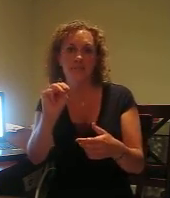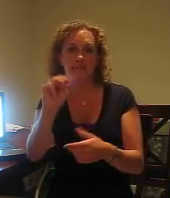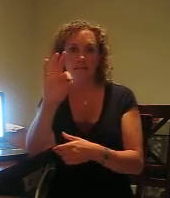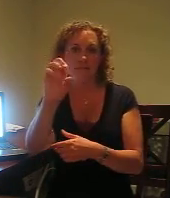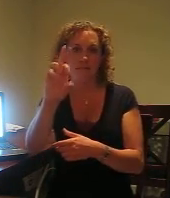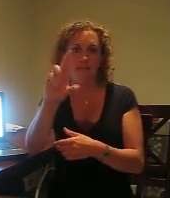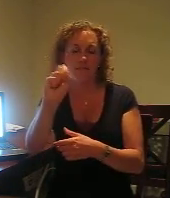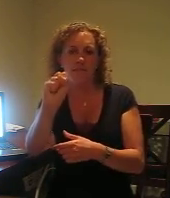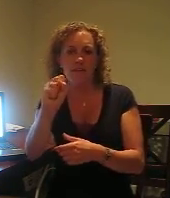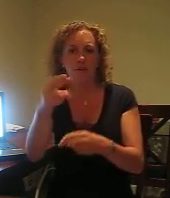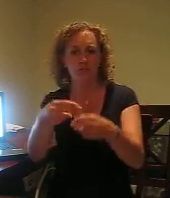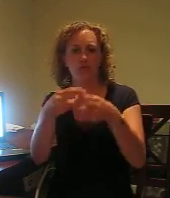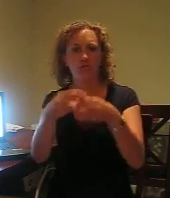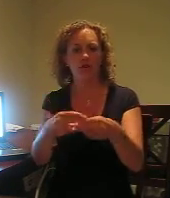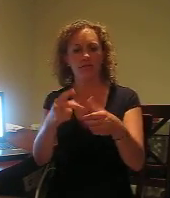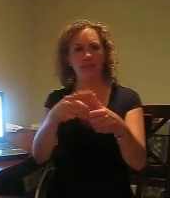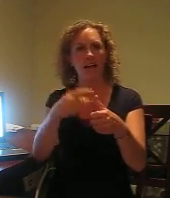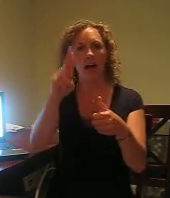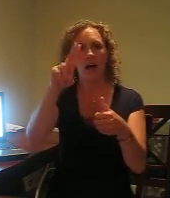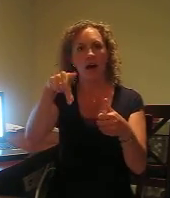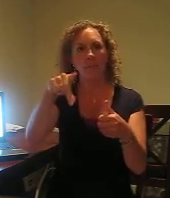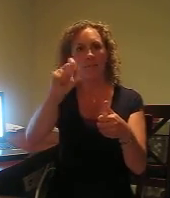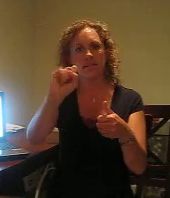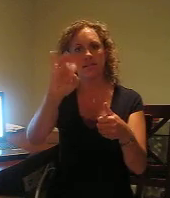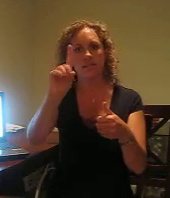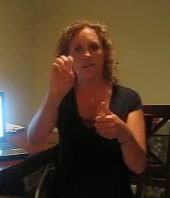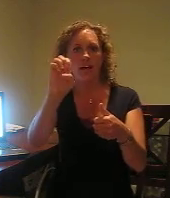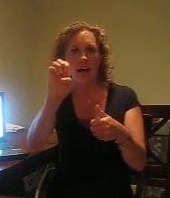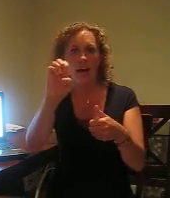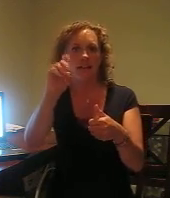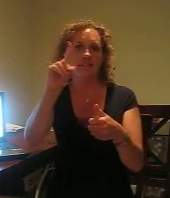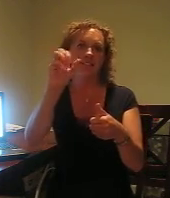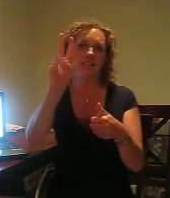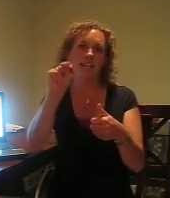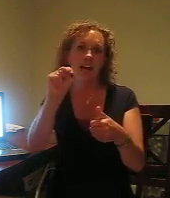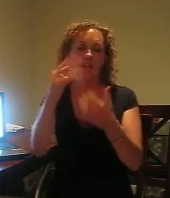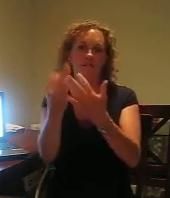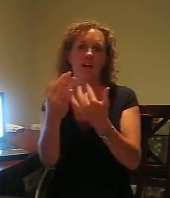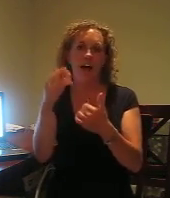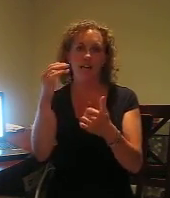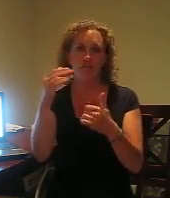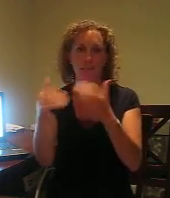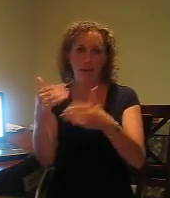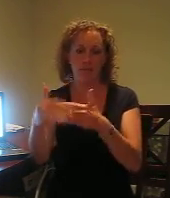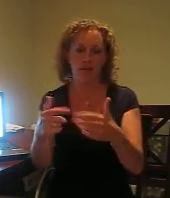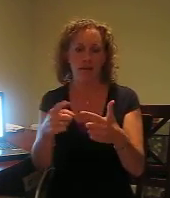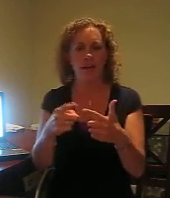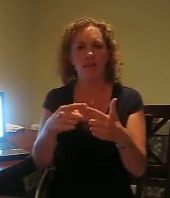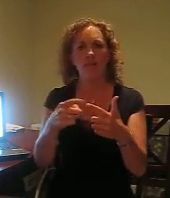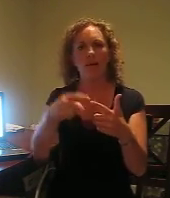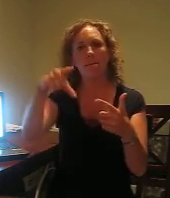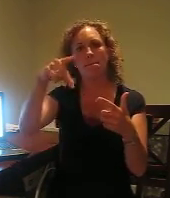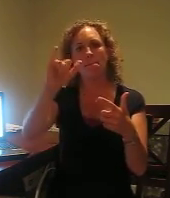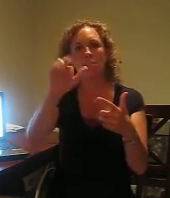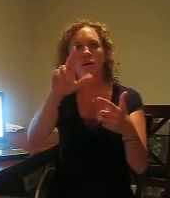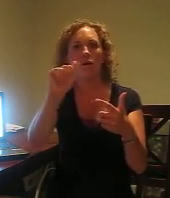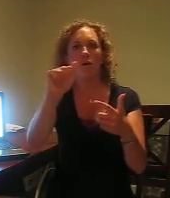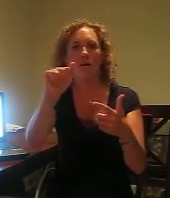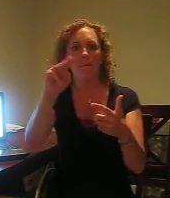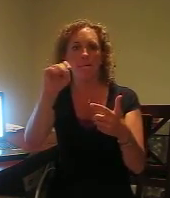method. I've also heard it called the pyramid fire and the self-feeding fire. And even though